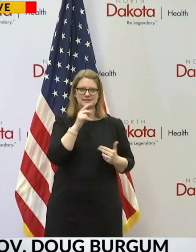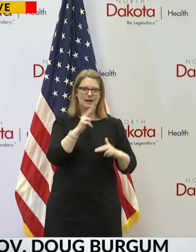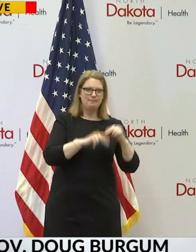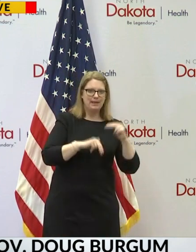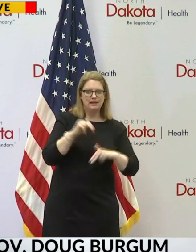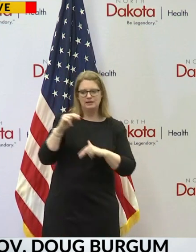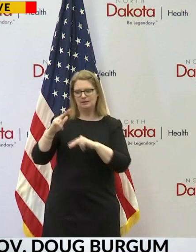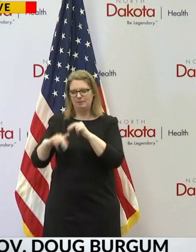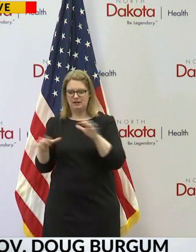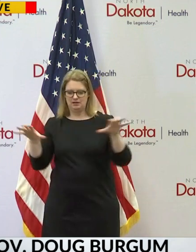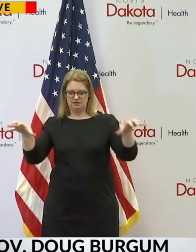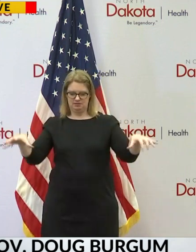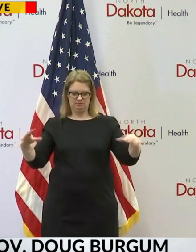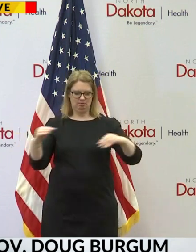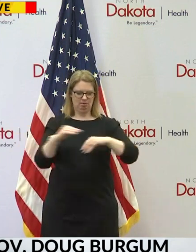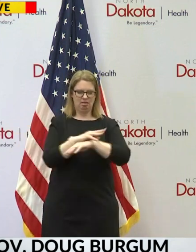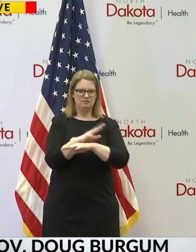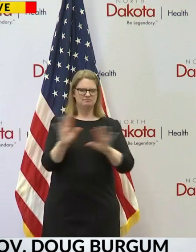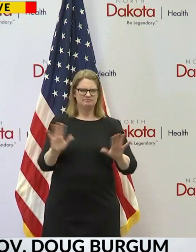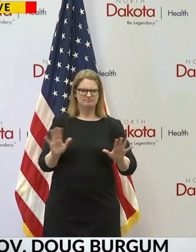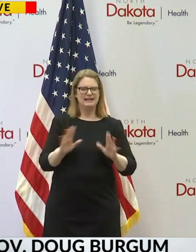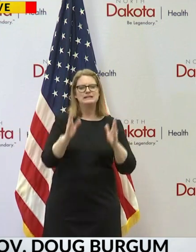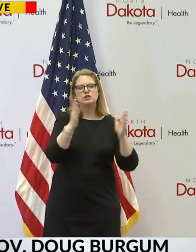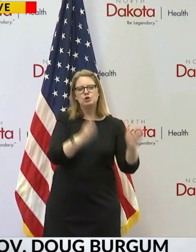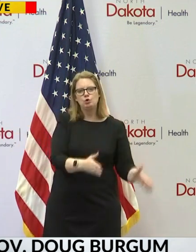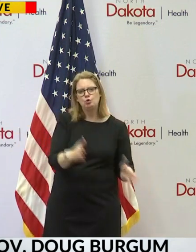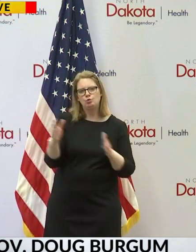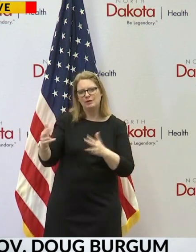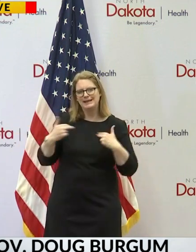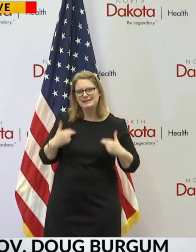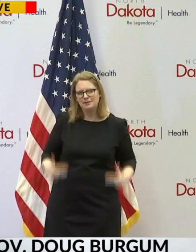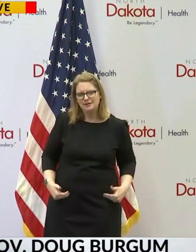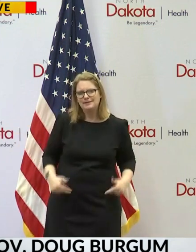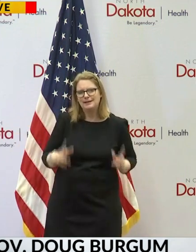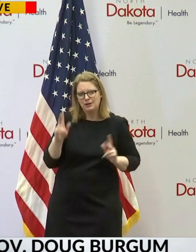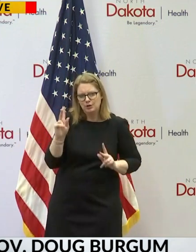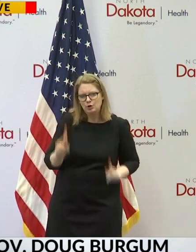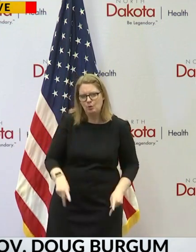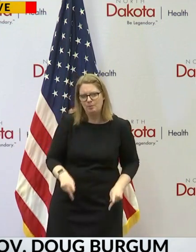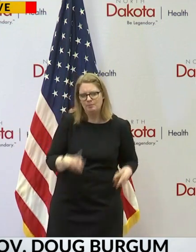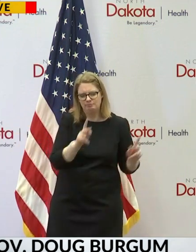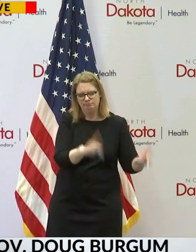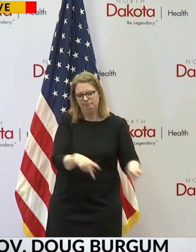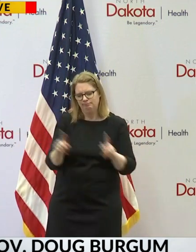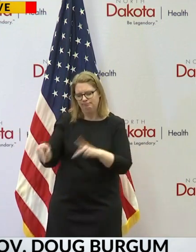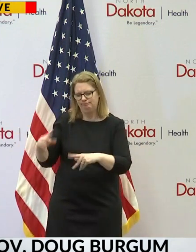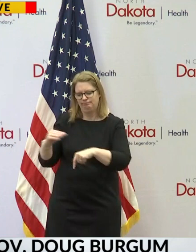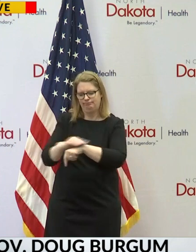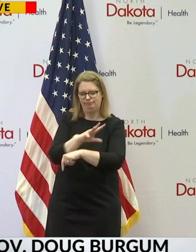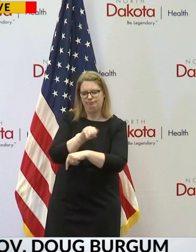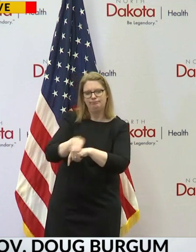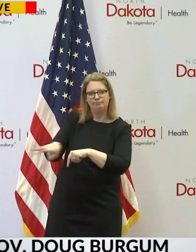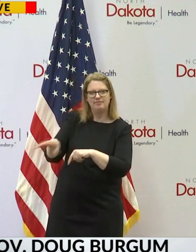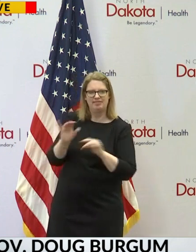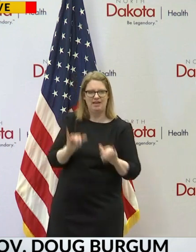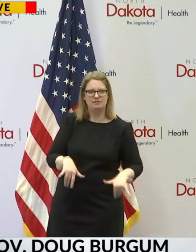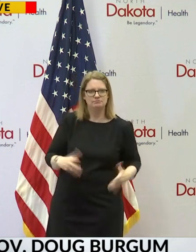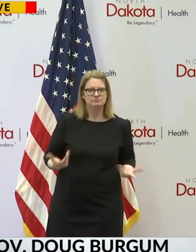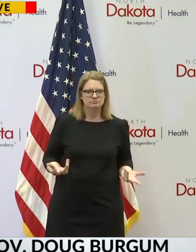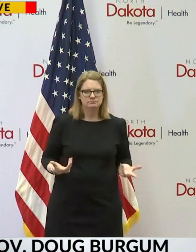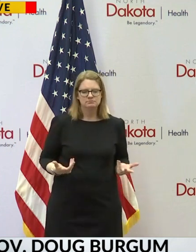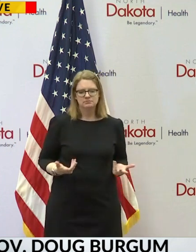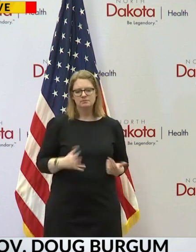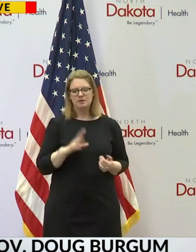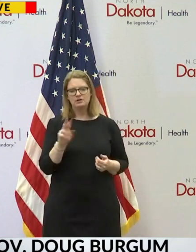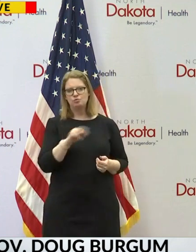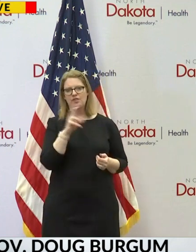car. It's how humans behave, and they can behave well or unwell in this new environment, in any environment. But I'd say by and large,